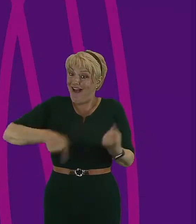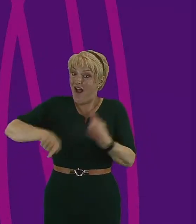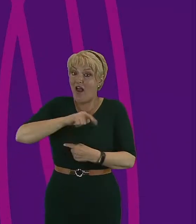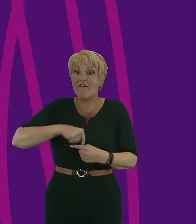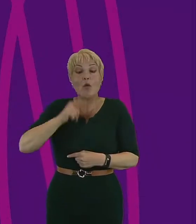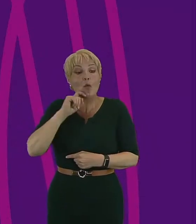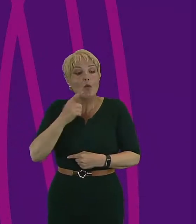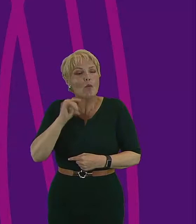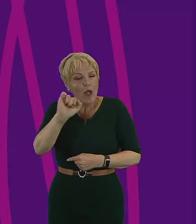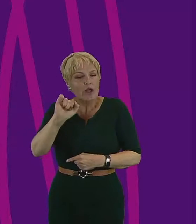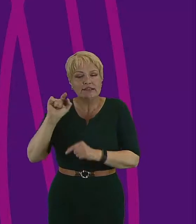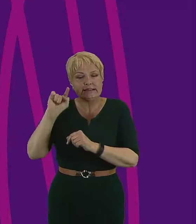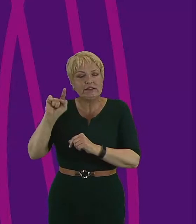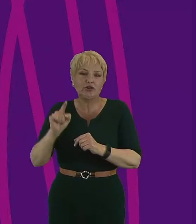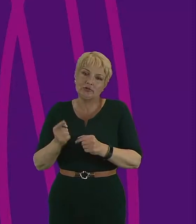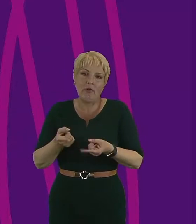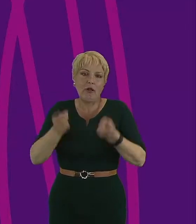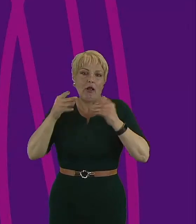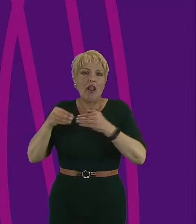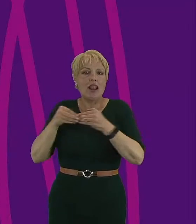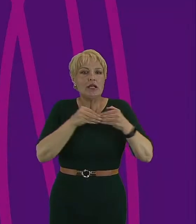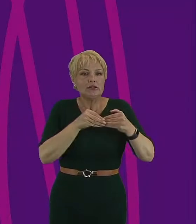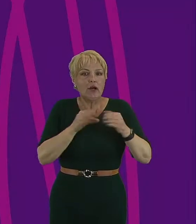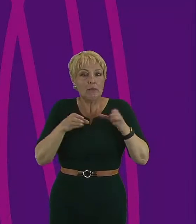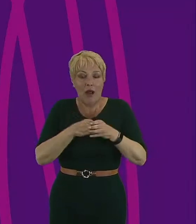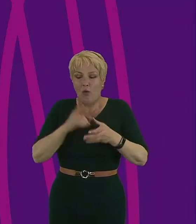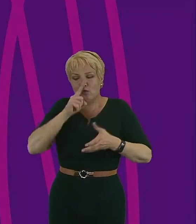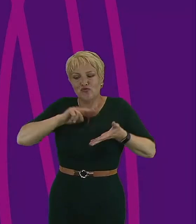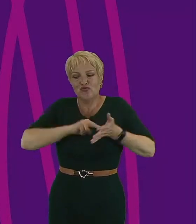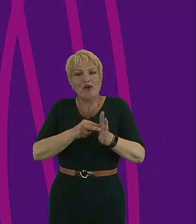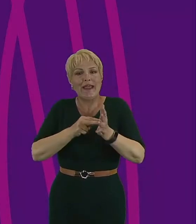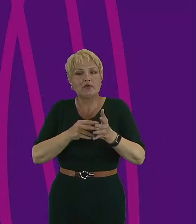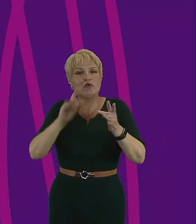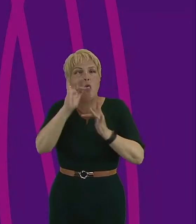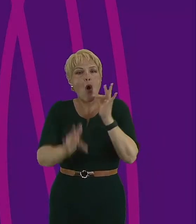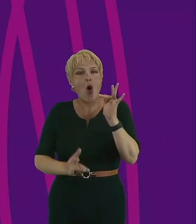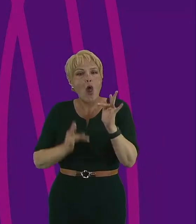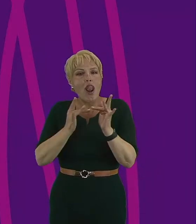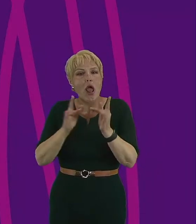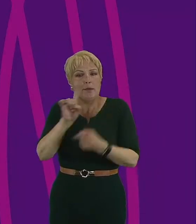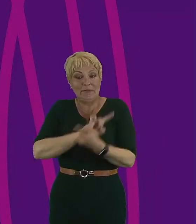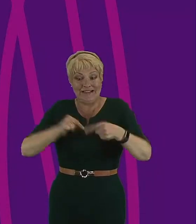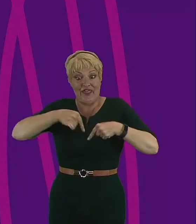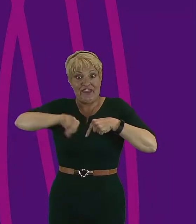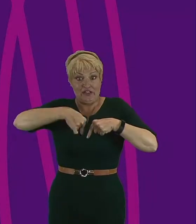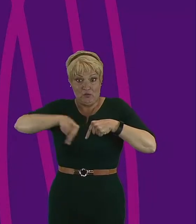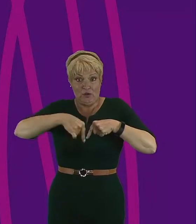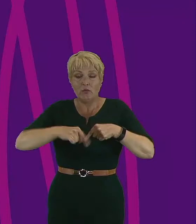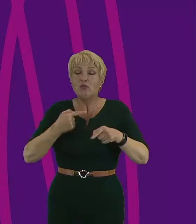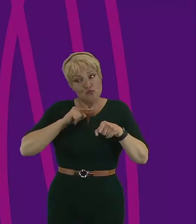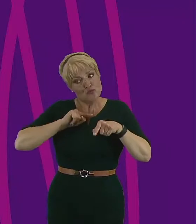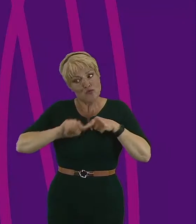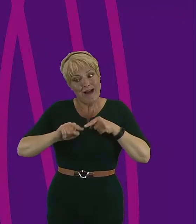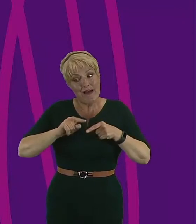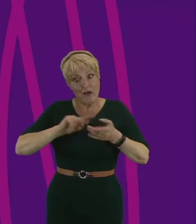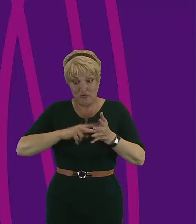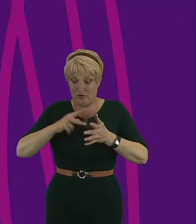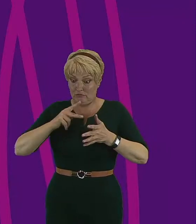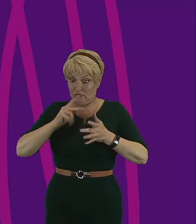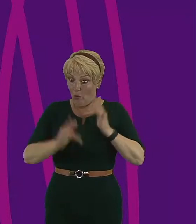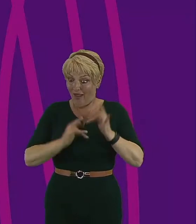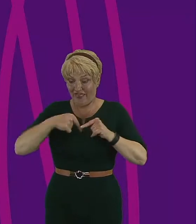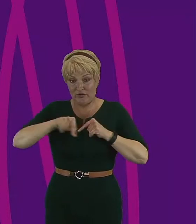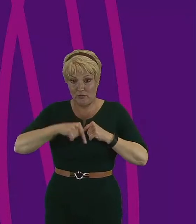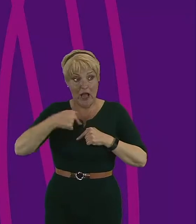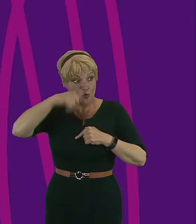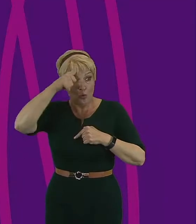have responded, that we try and arrange a virtual meeting this week. These meetings will be virtual meetings. We try and arrange a virtual meeting this week. I know that my